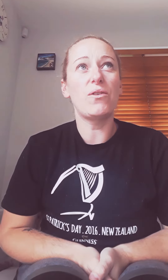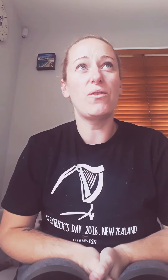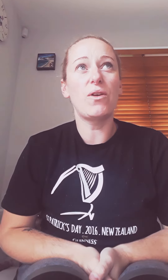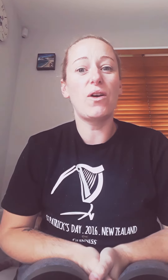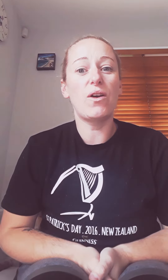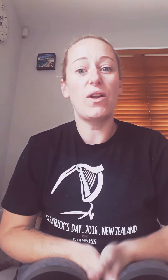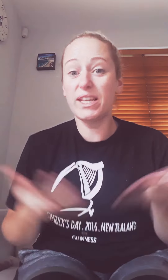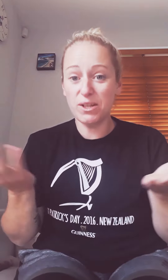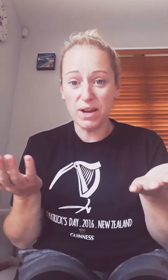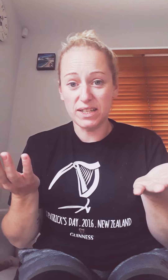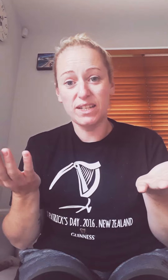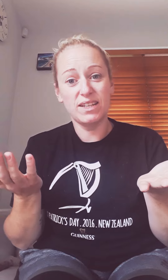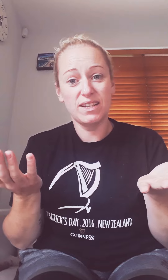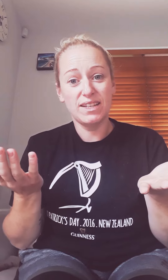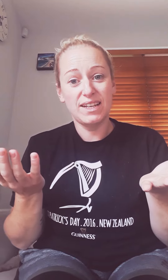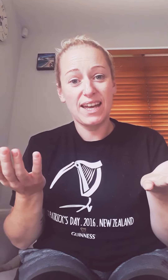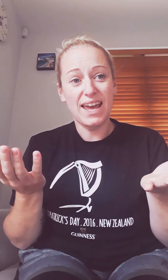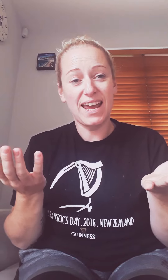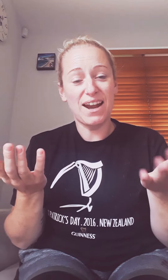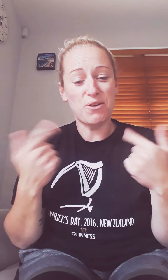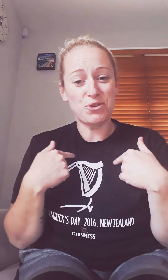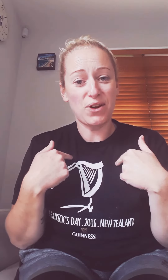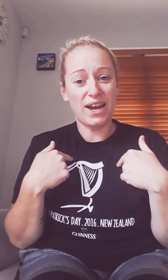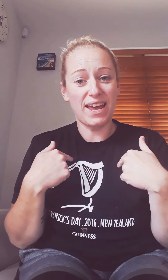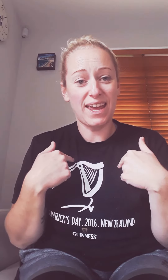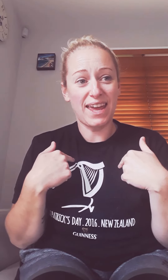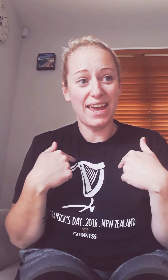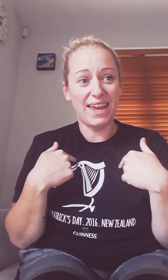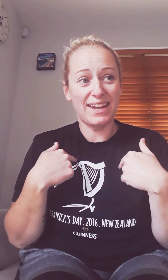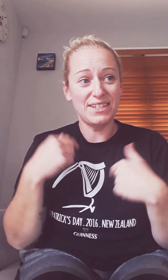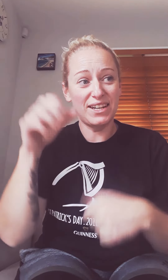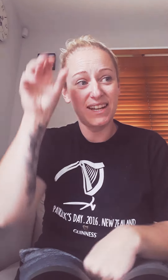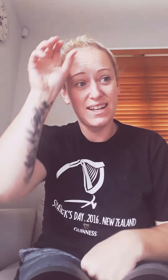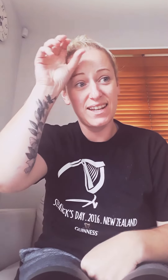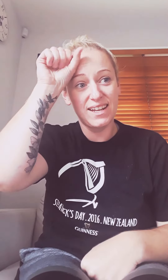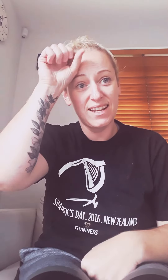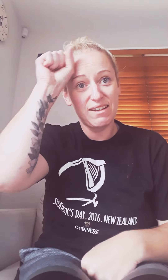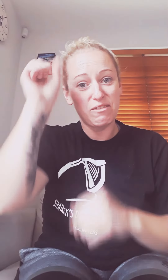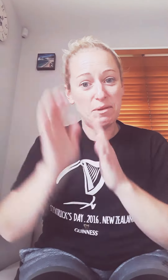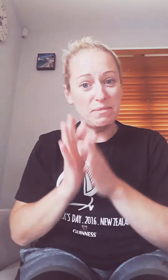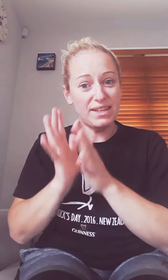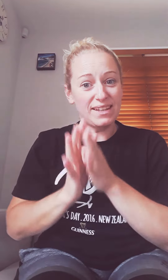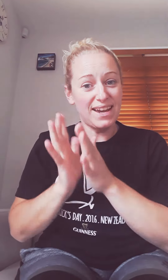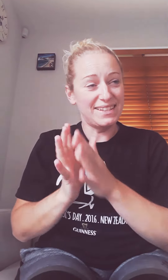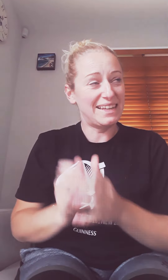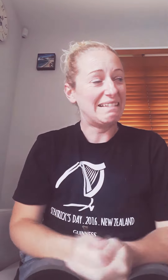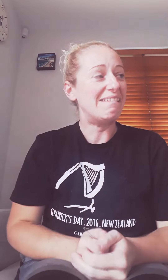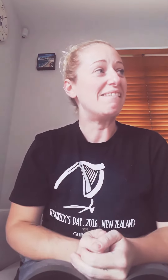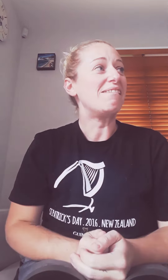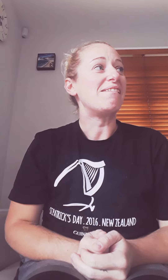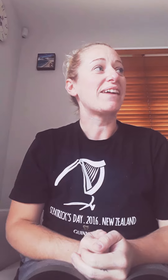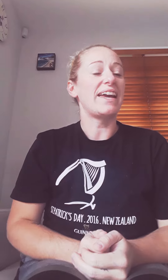So let's do it. And I'll try and remember the signs. Okay, you